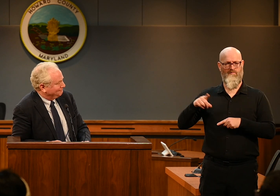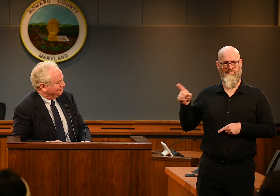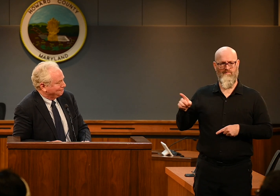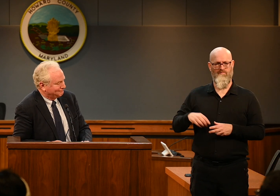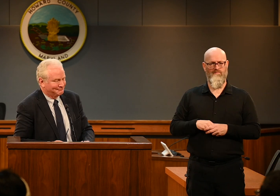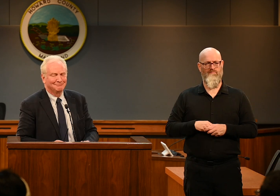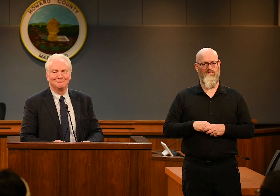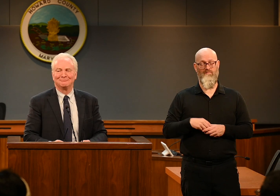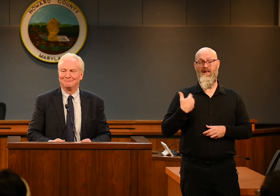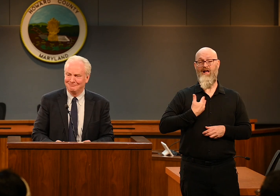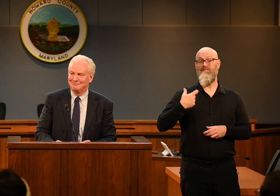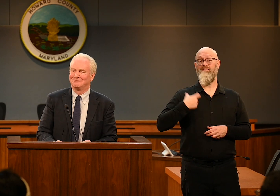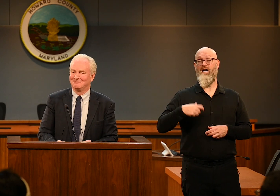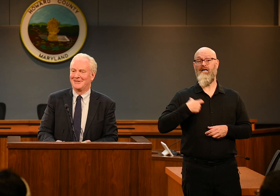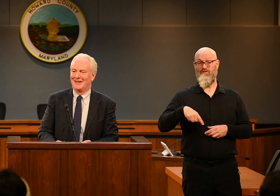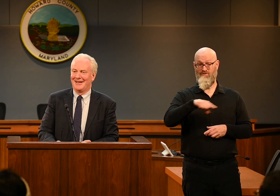Nome.